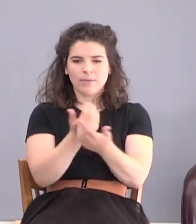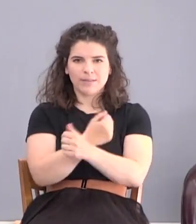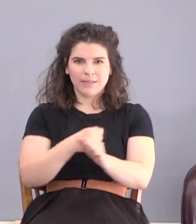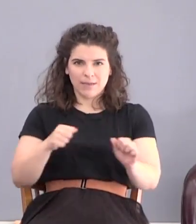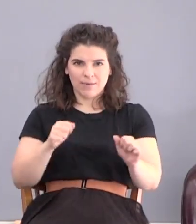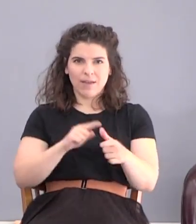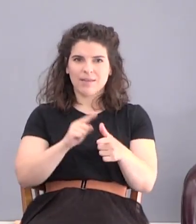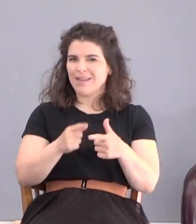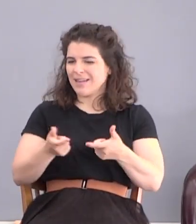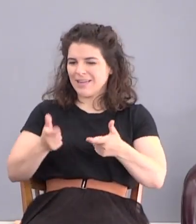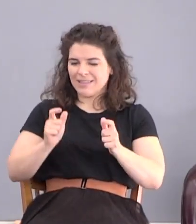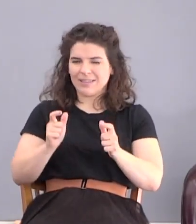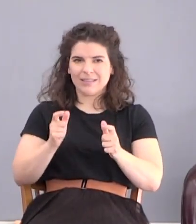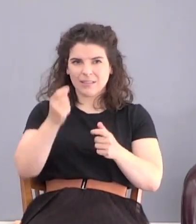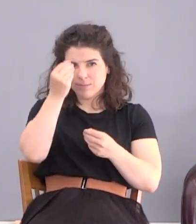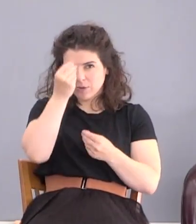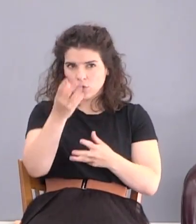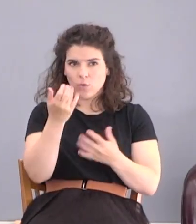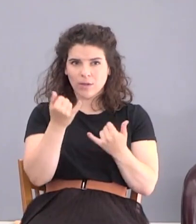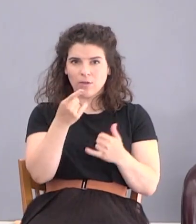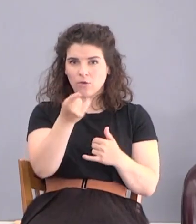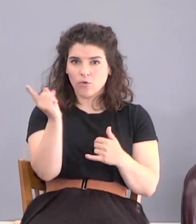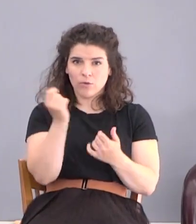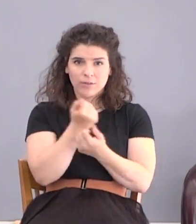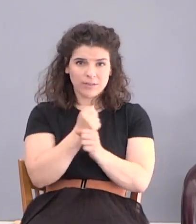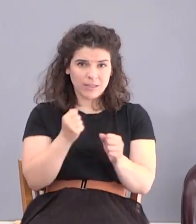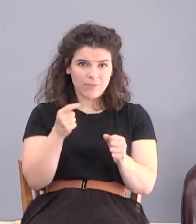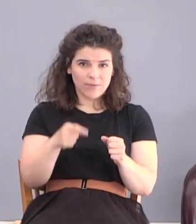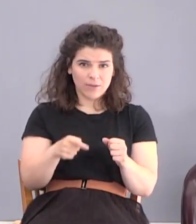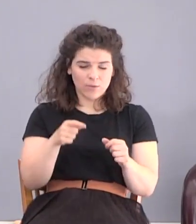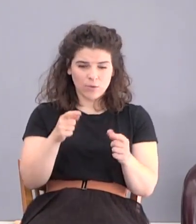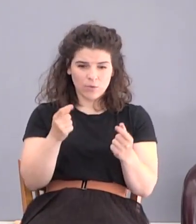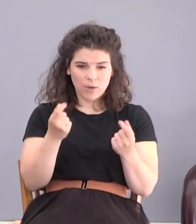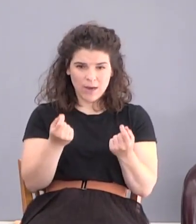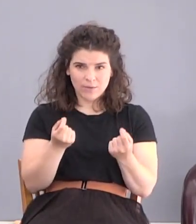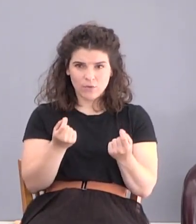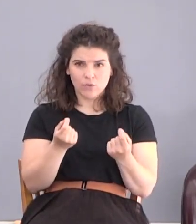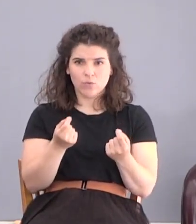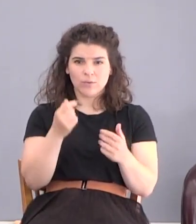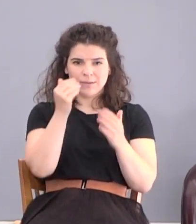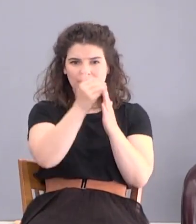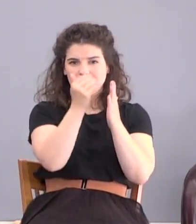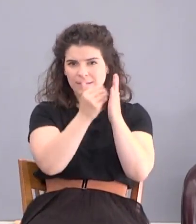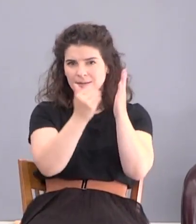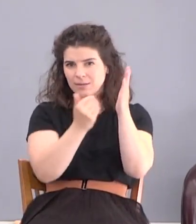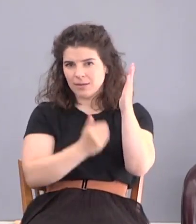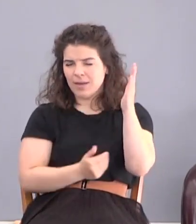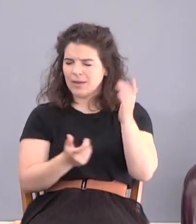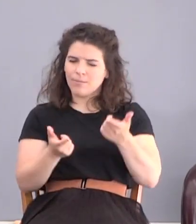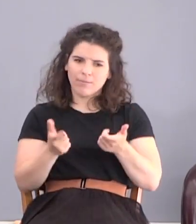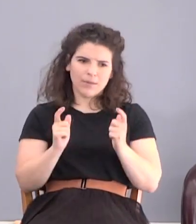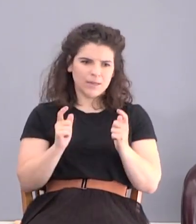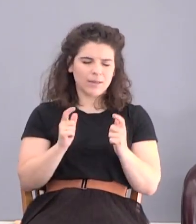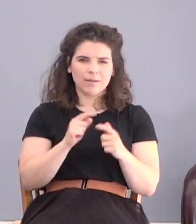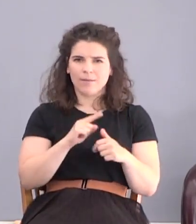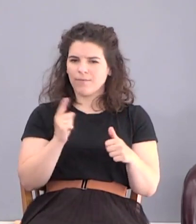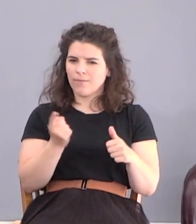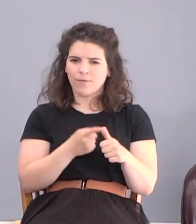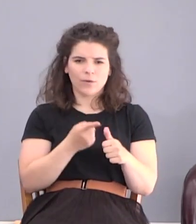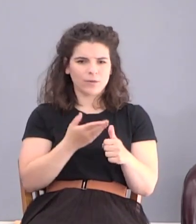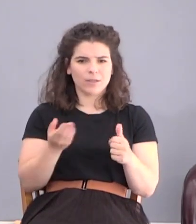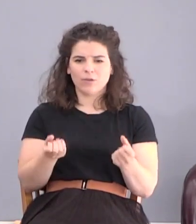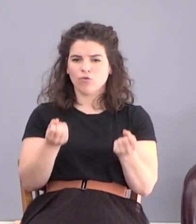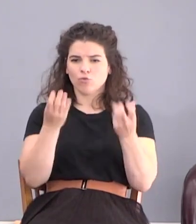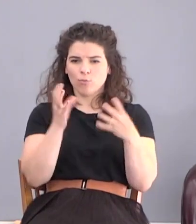instantly be told, now that you're saved, here's what you have to do, and here's a list of things. And right away, the first thing so many Christians